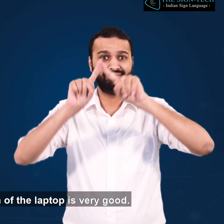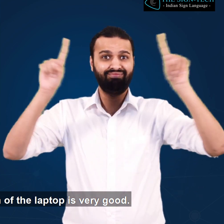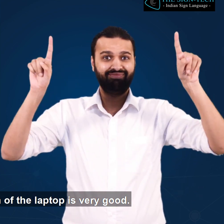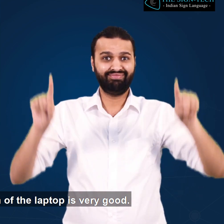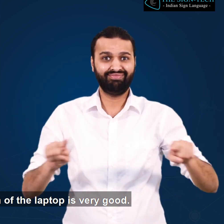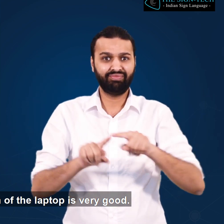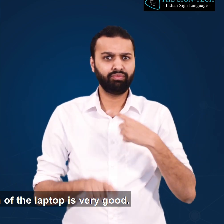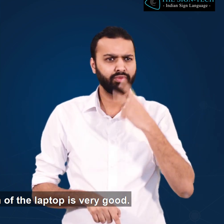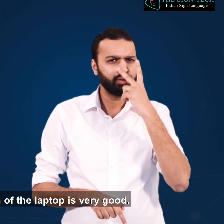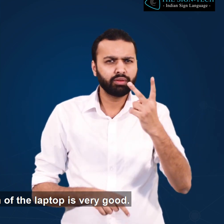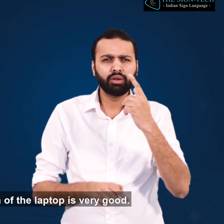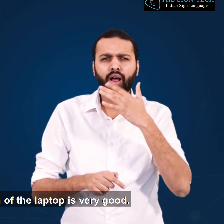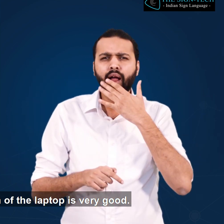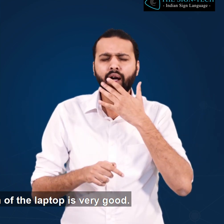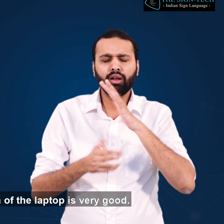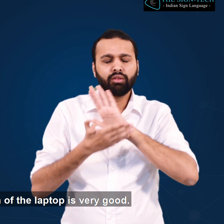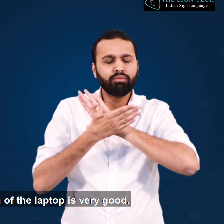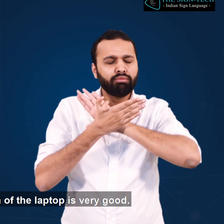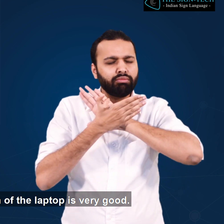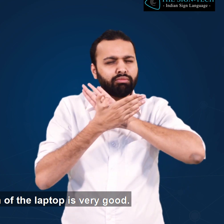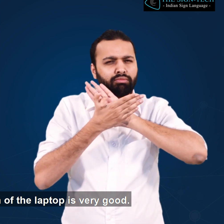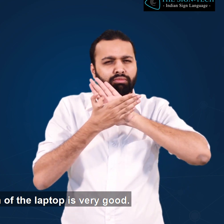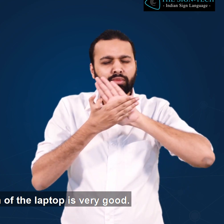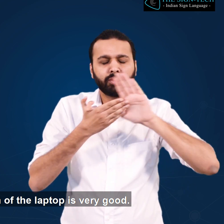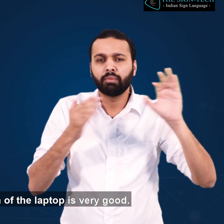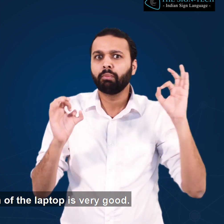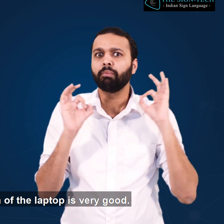The screen resolution of the laptop is very good.